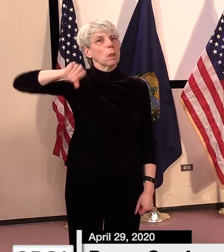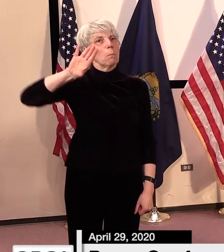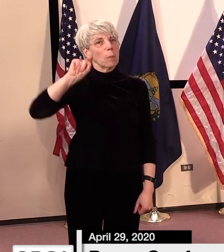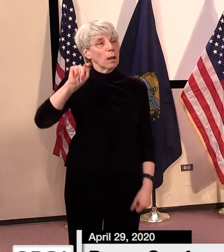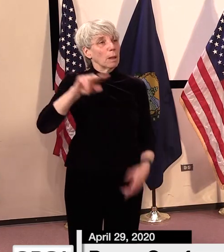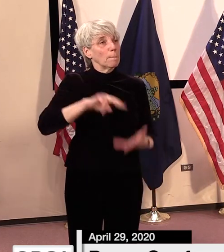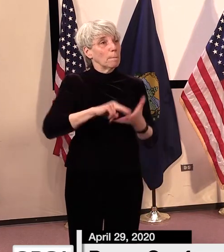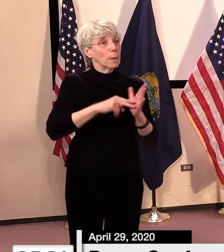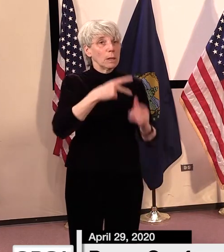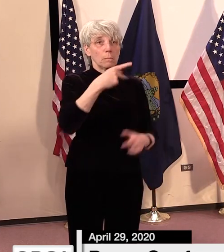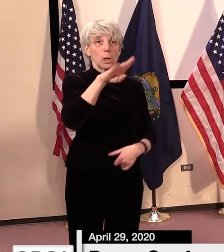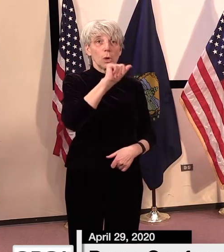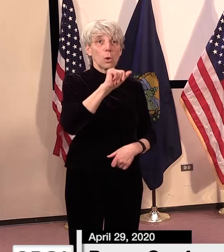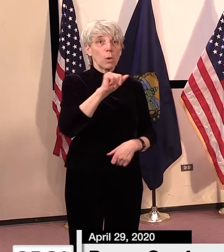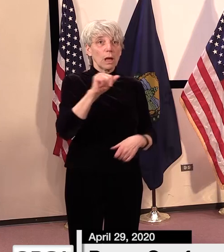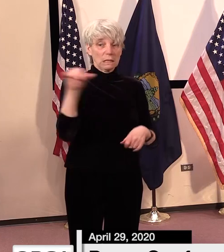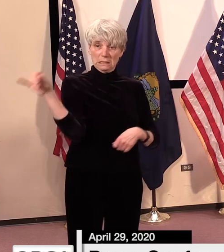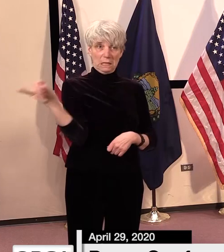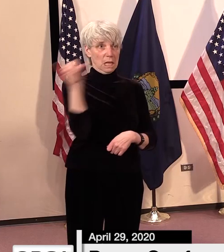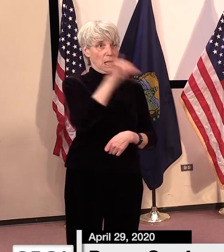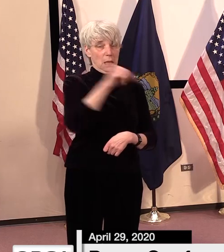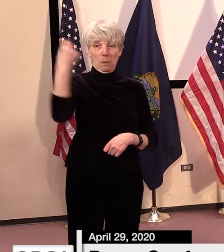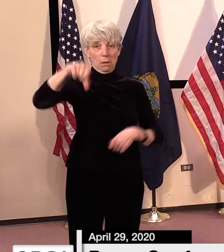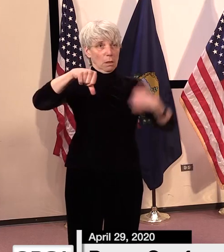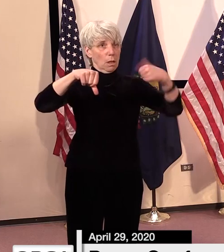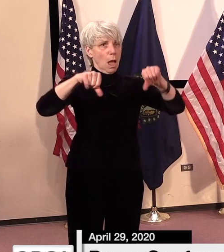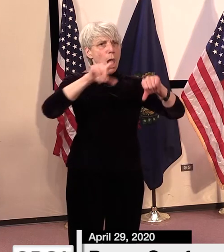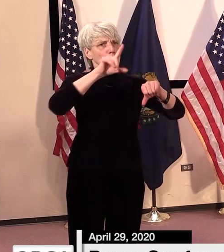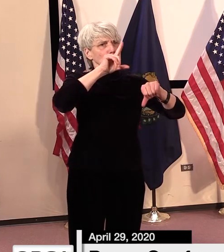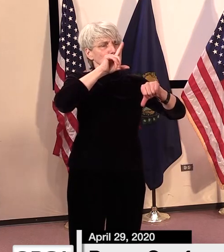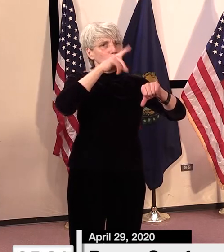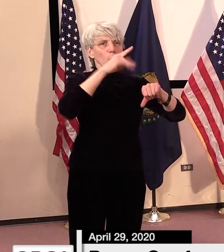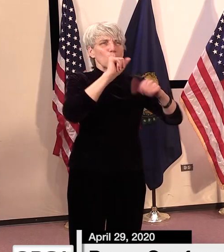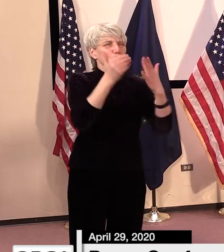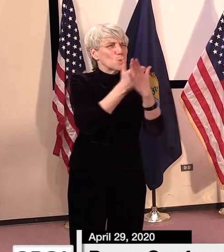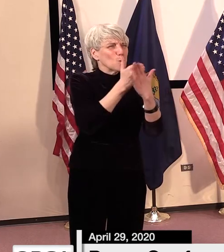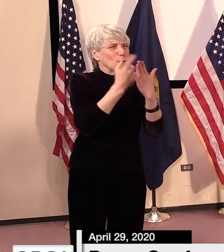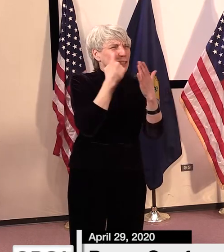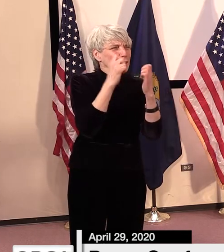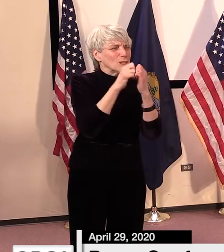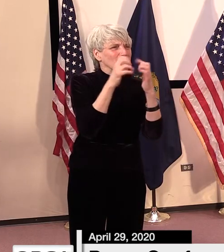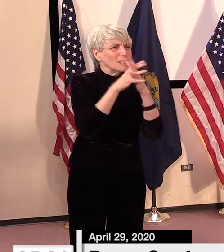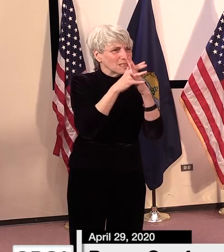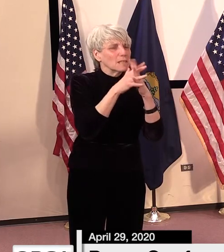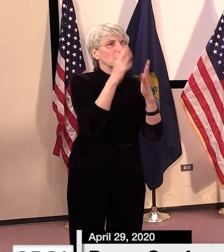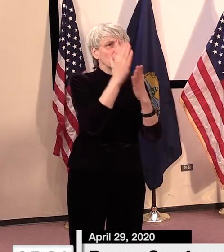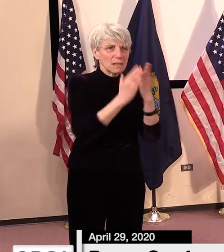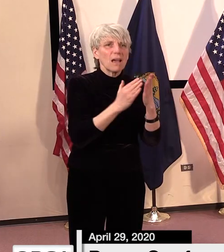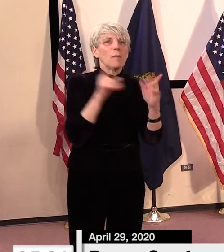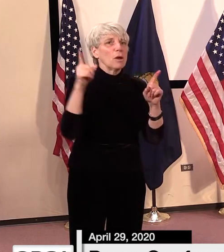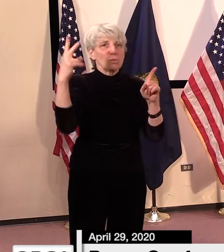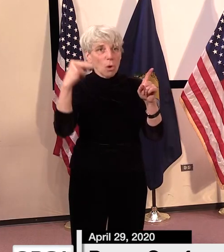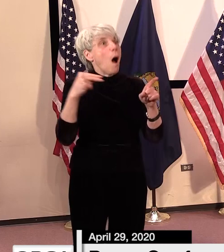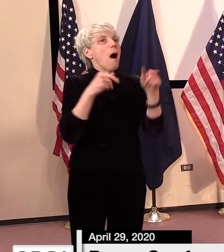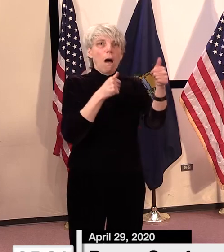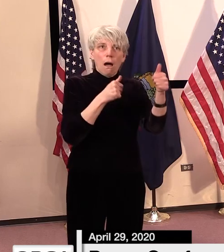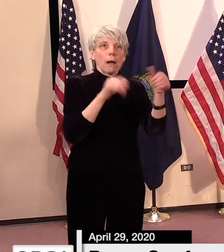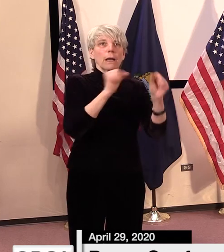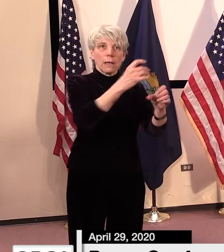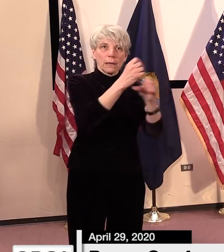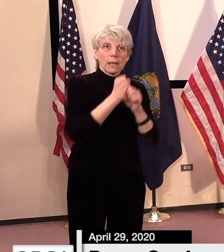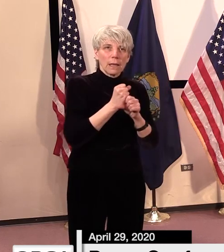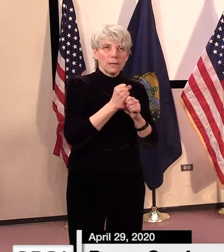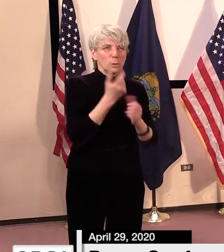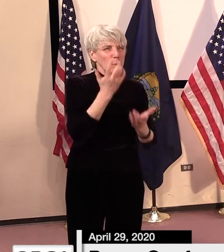qualify for the PUA, which is this new program that Congress created. So there may be confusion there, but I'm just not sure.